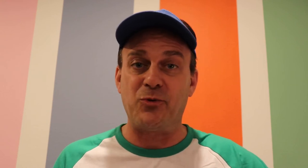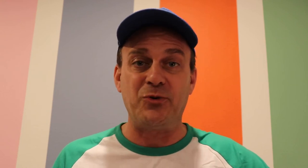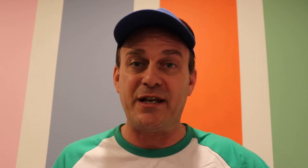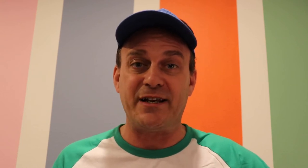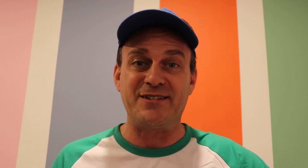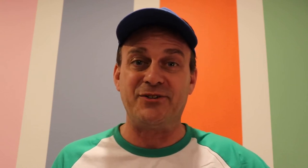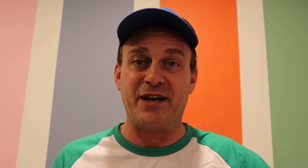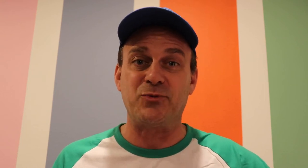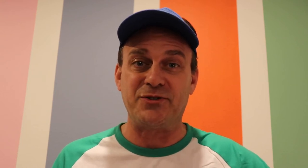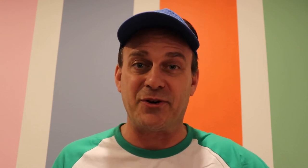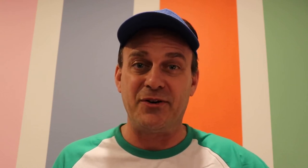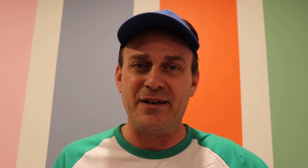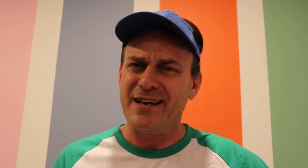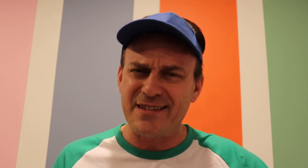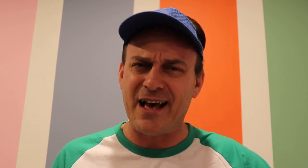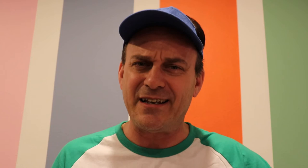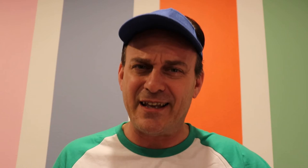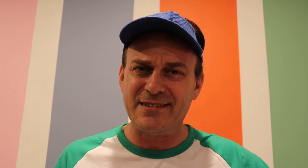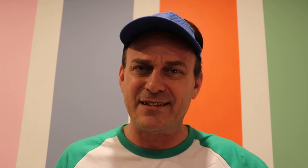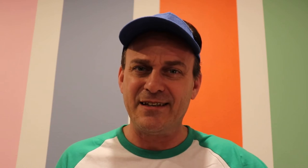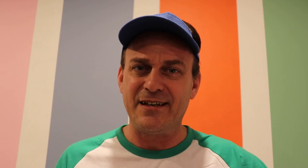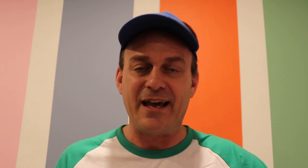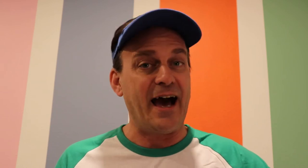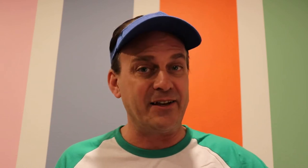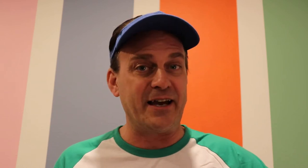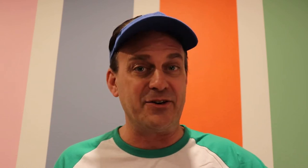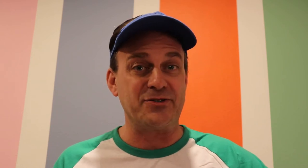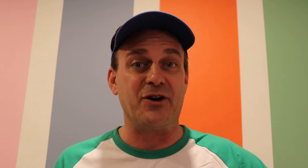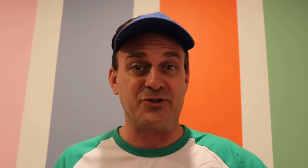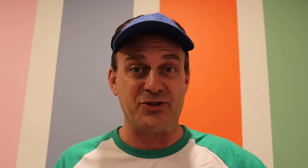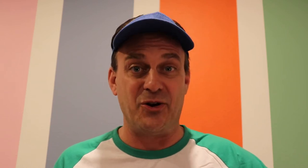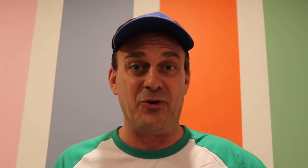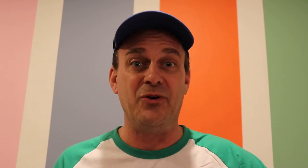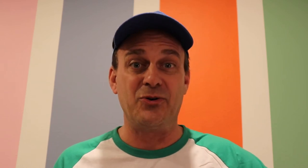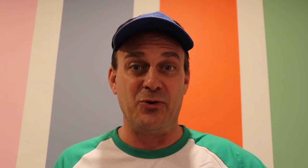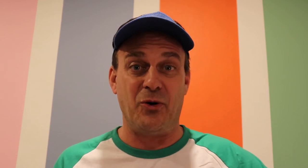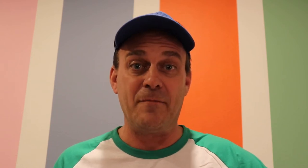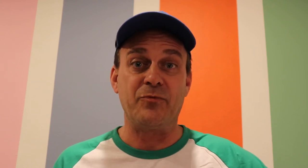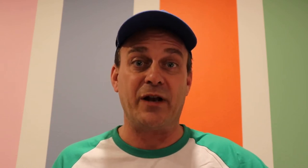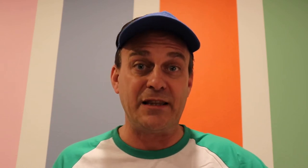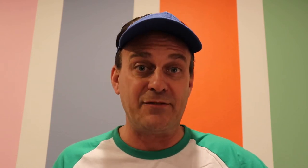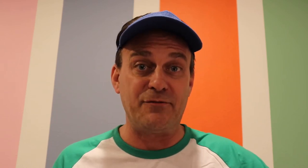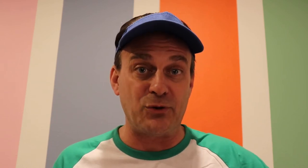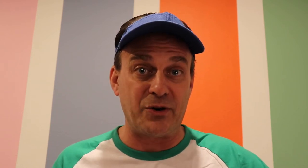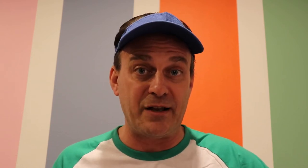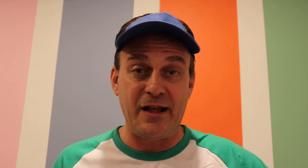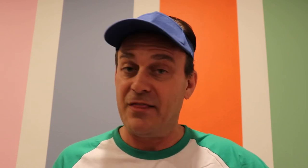won't need it until next winter. Isn't that neat? Alligators are so cool. When I lived in Florida, they